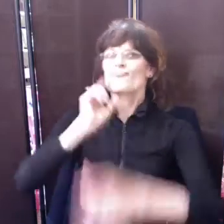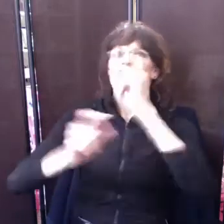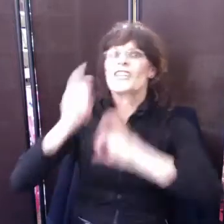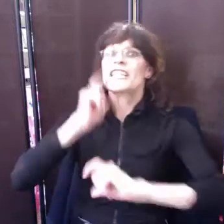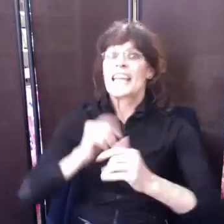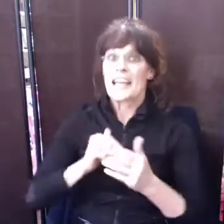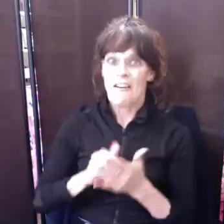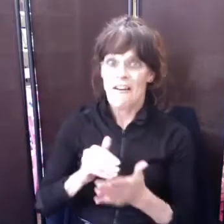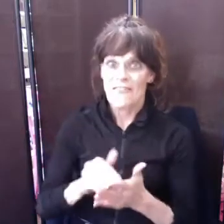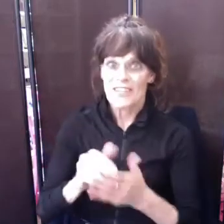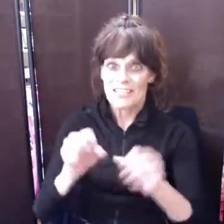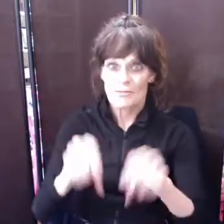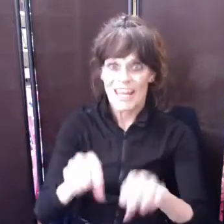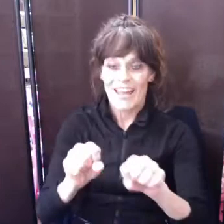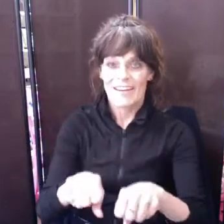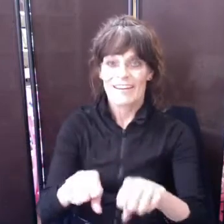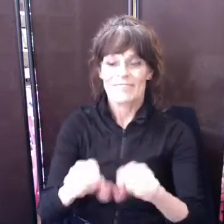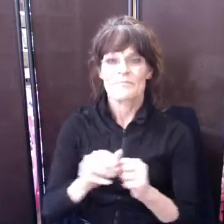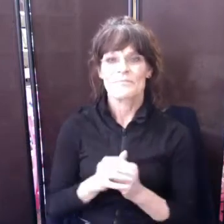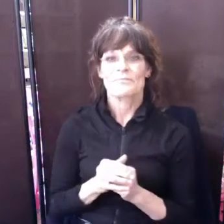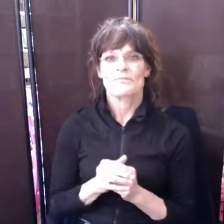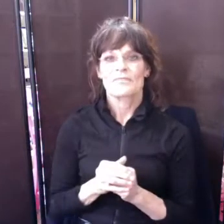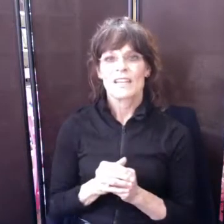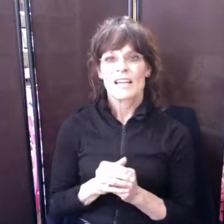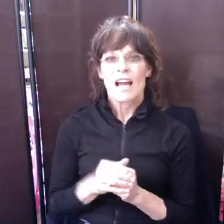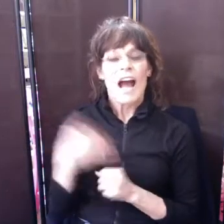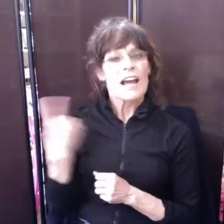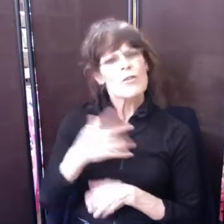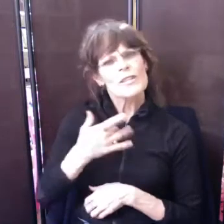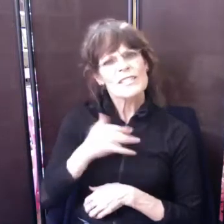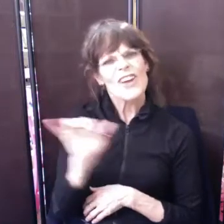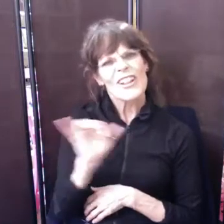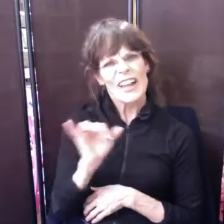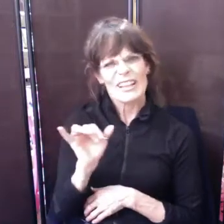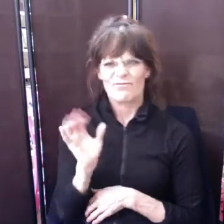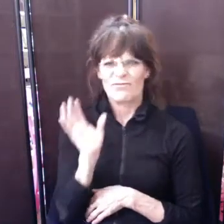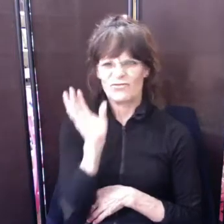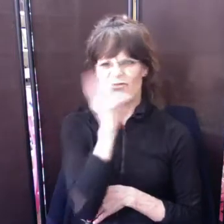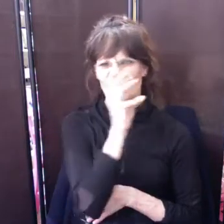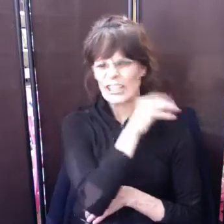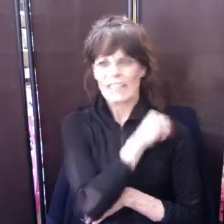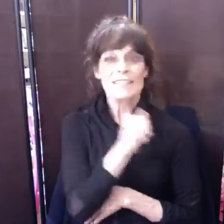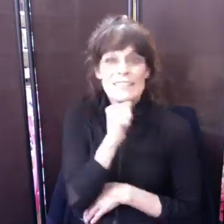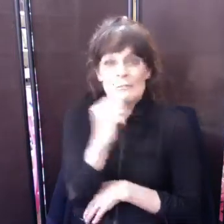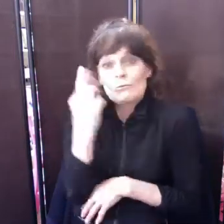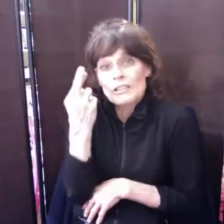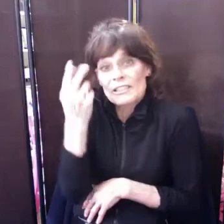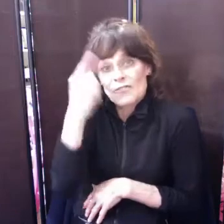as they possibly can. And, you know, I always felt like a freak. There was really no reason for me to ever feel like a freak. You know,